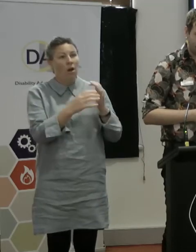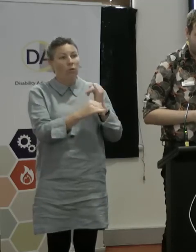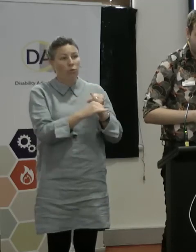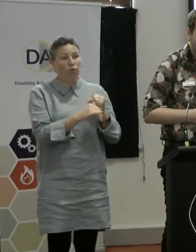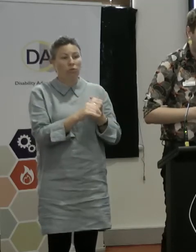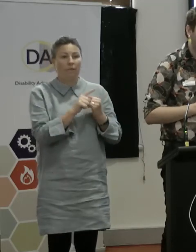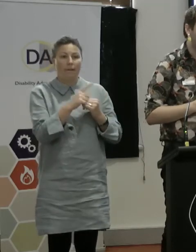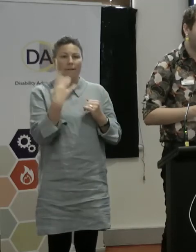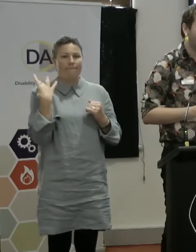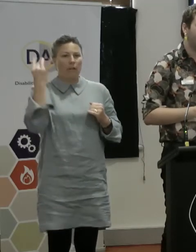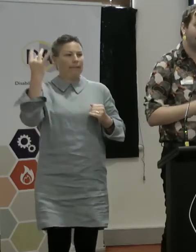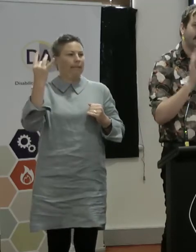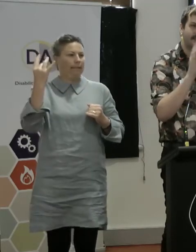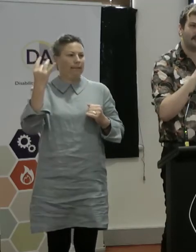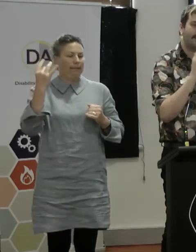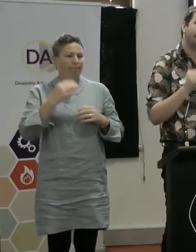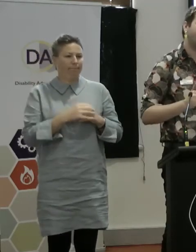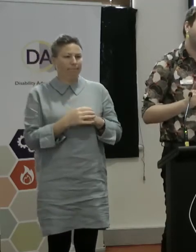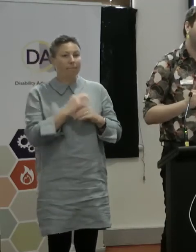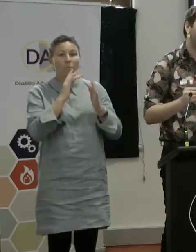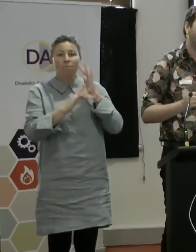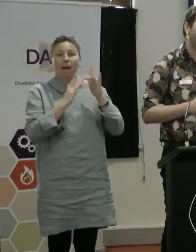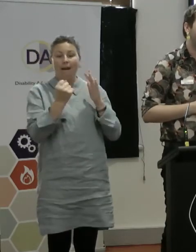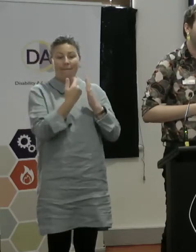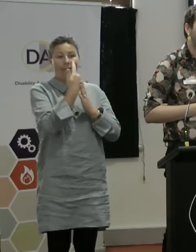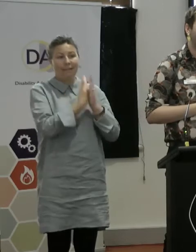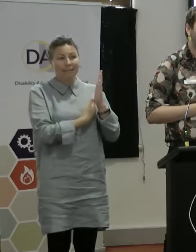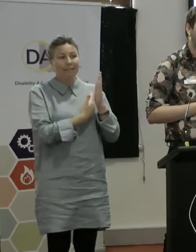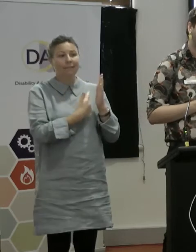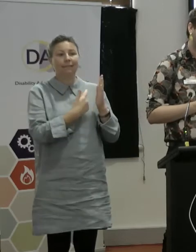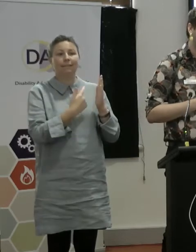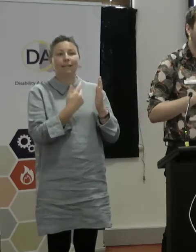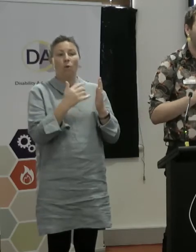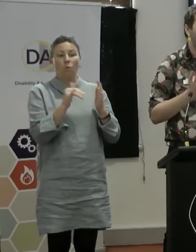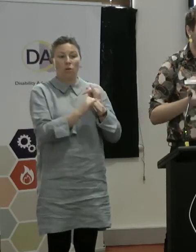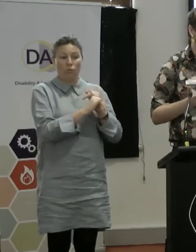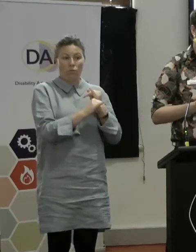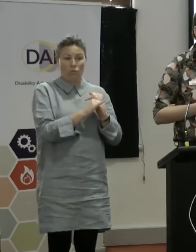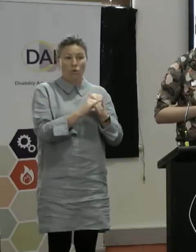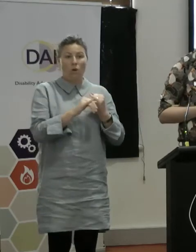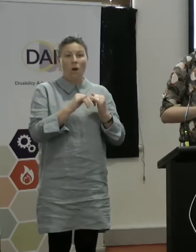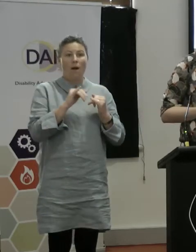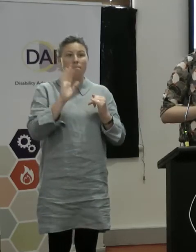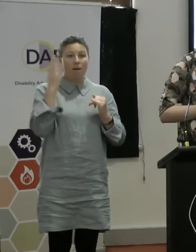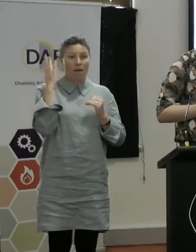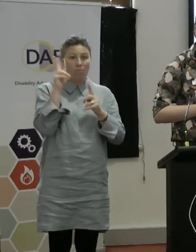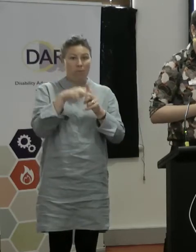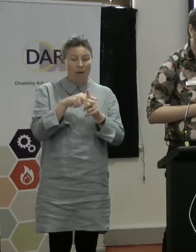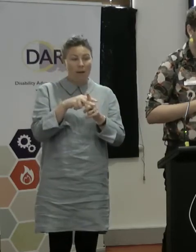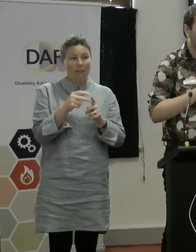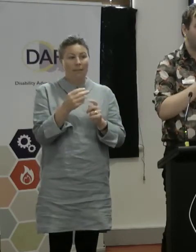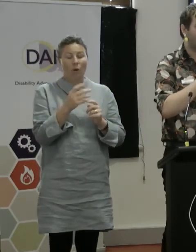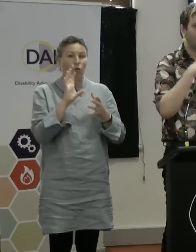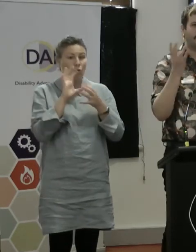scheme. As Di said, there is a list on the website of institutions that will have and also haven't joined. Some of